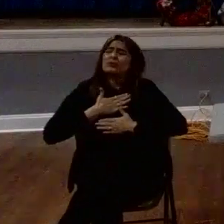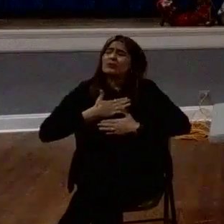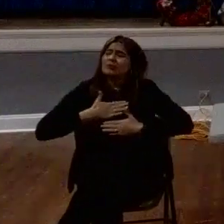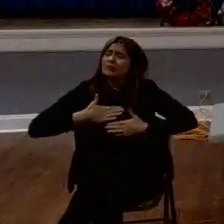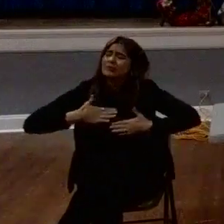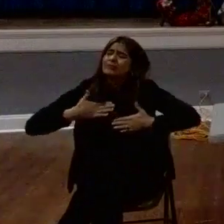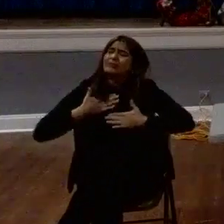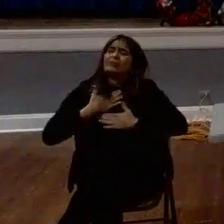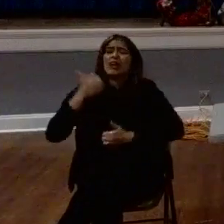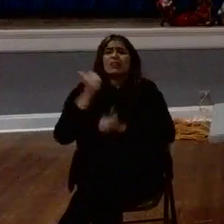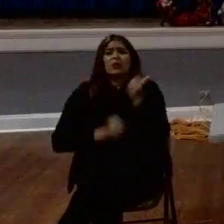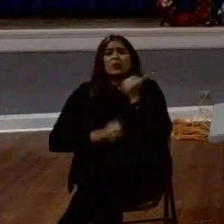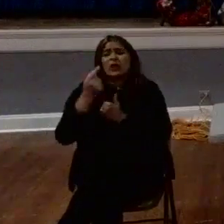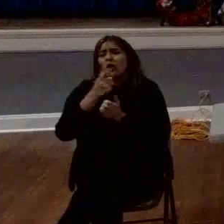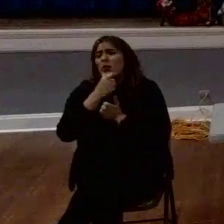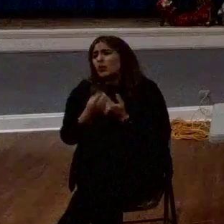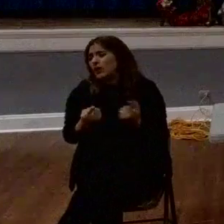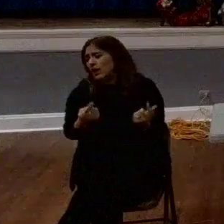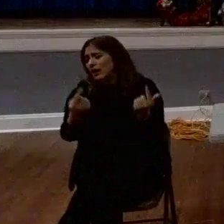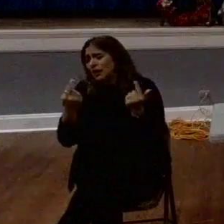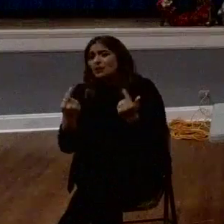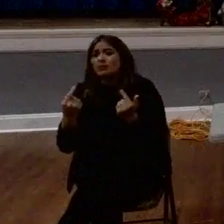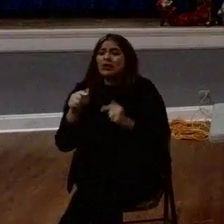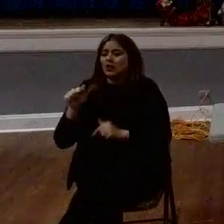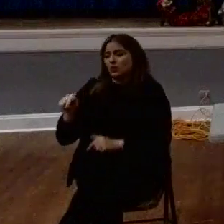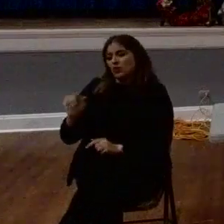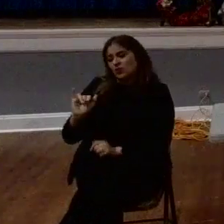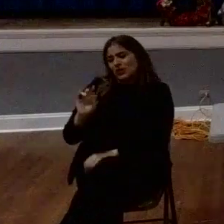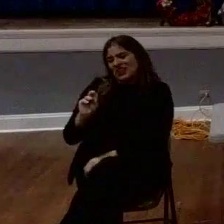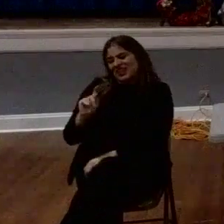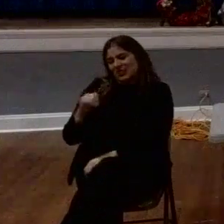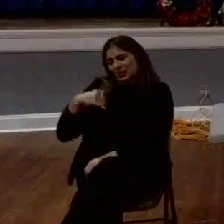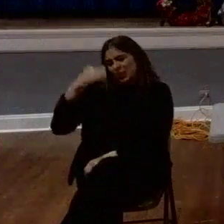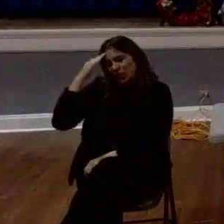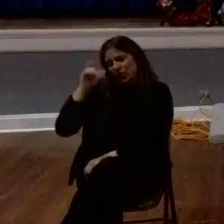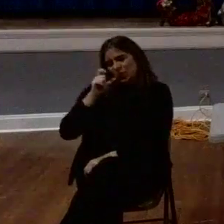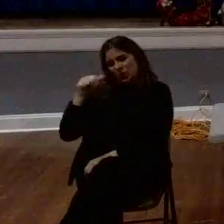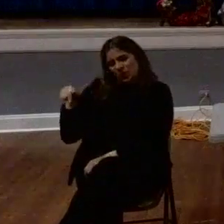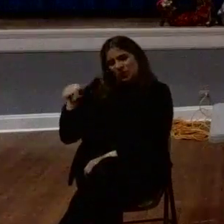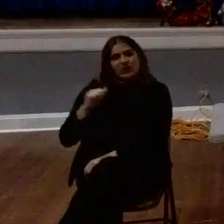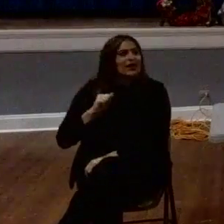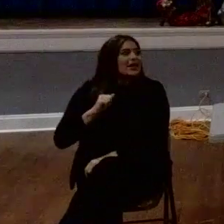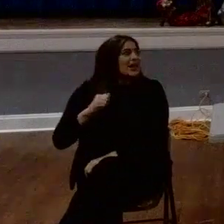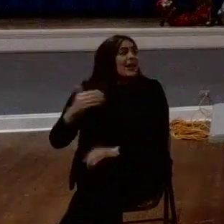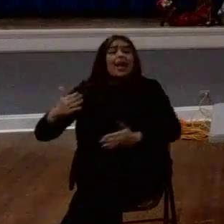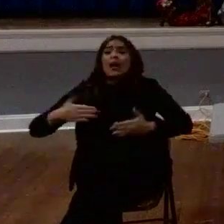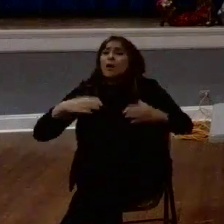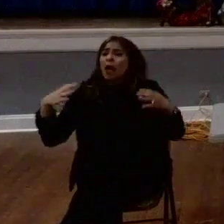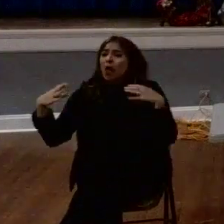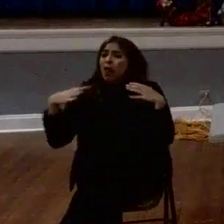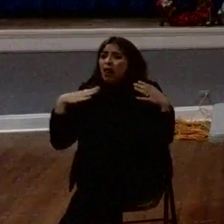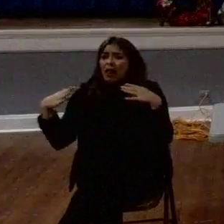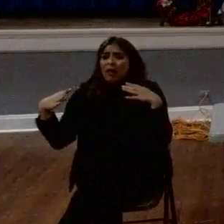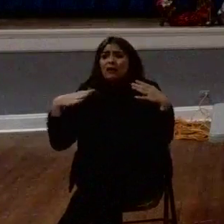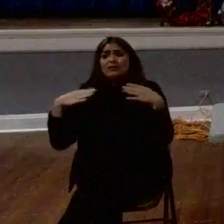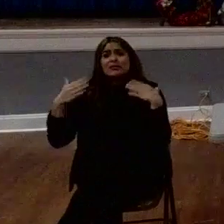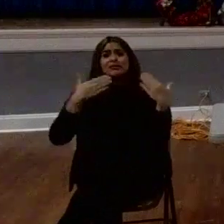came out. And you too, Nettie, we all know who you are. And happy holidays, I think you did good